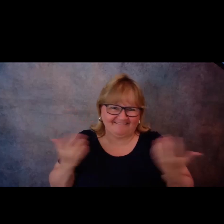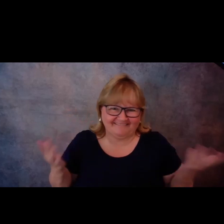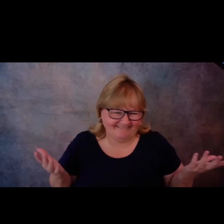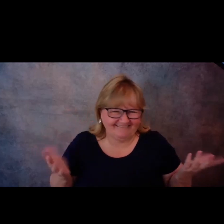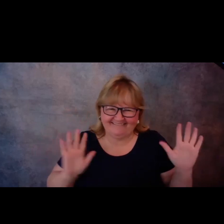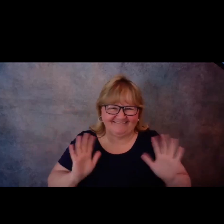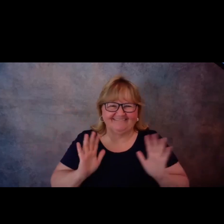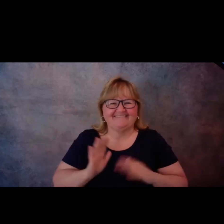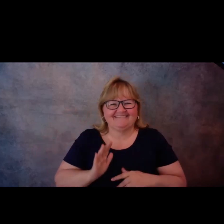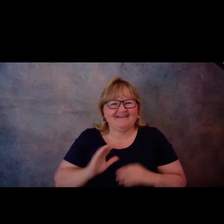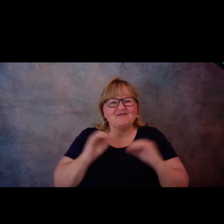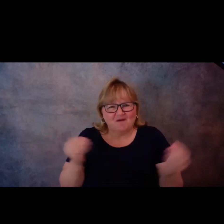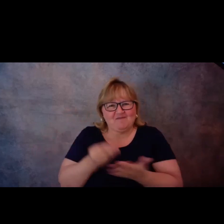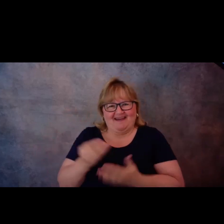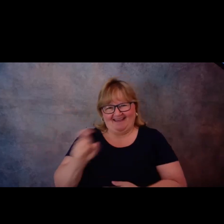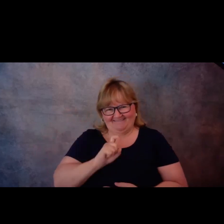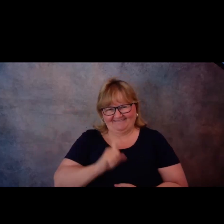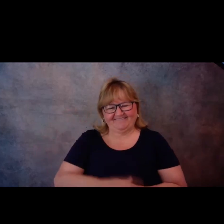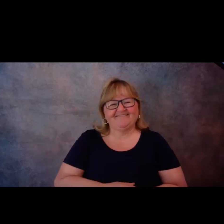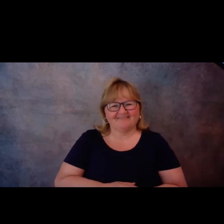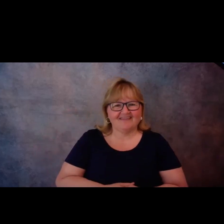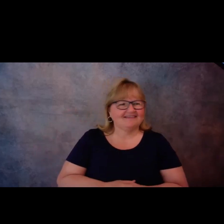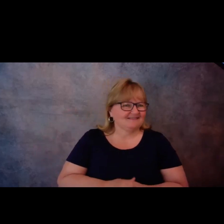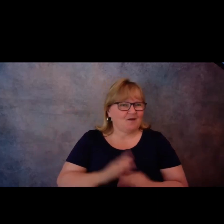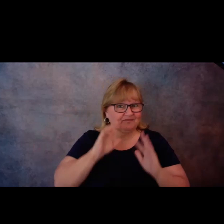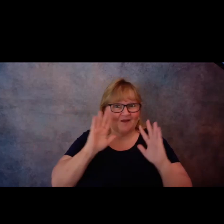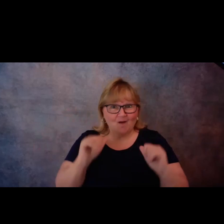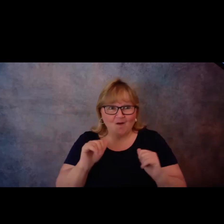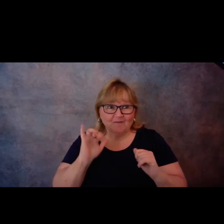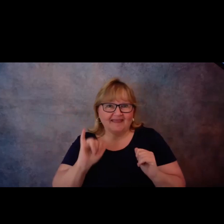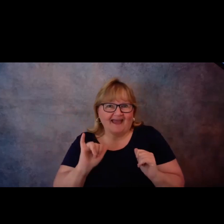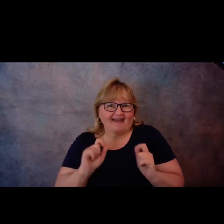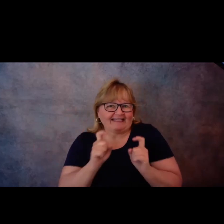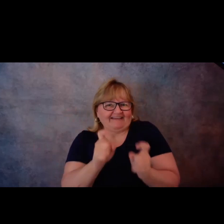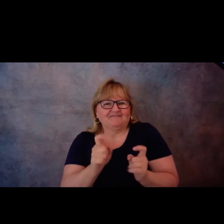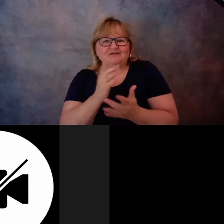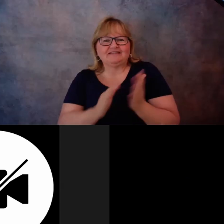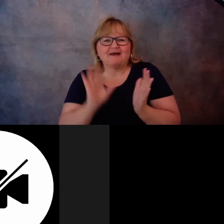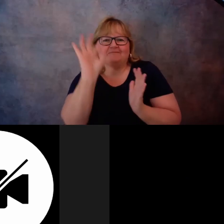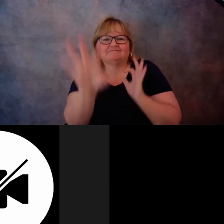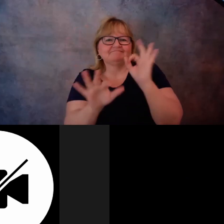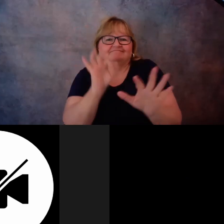So, okay, Kathy, back to you. Hopefully that's whetted your appetite, and look forward to Q&A.